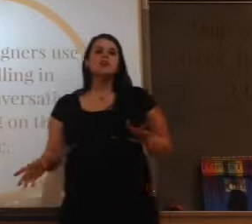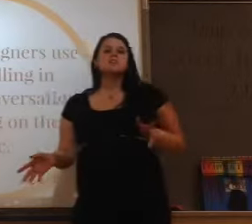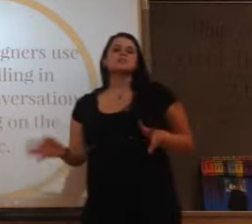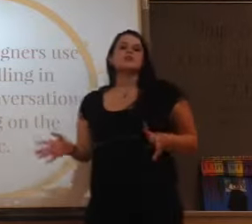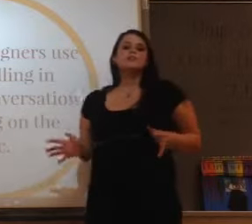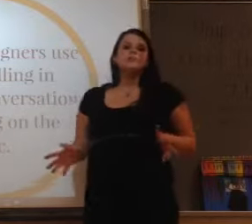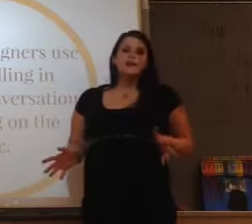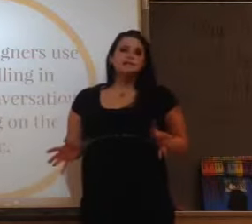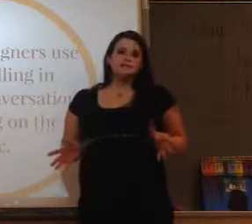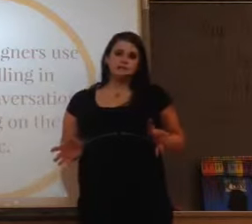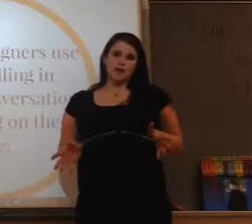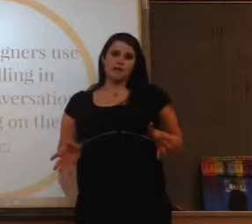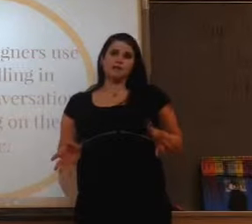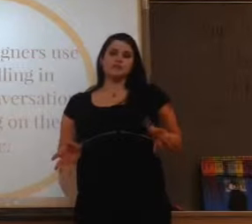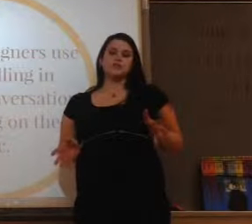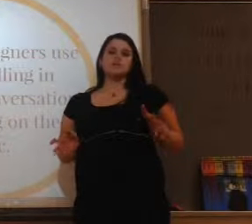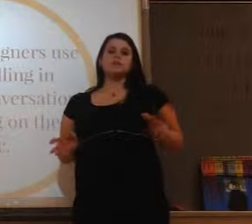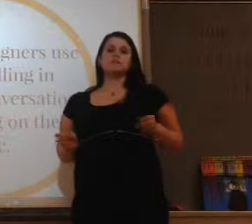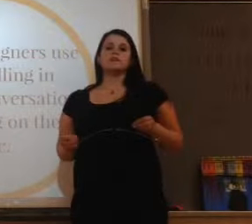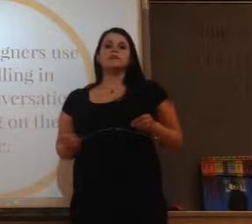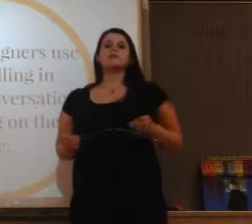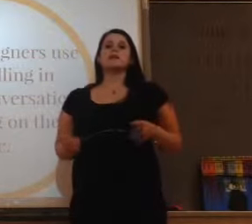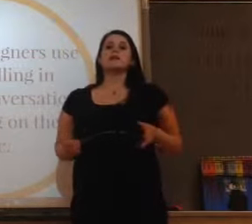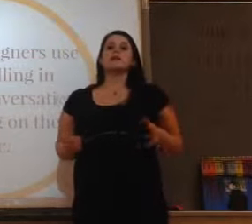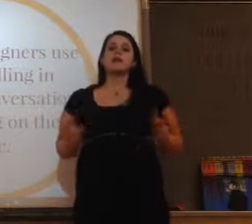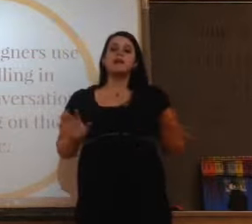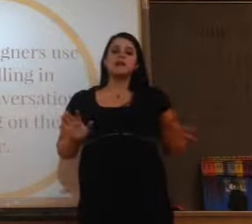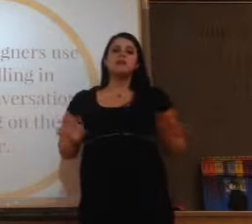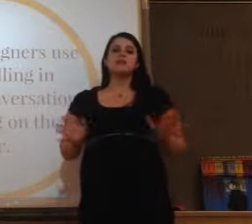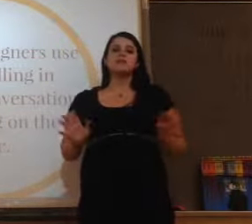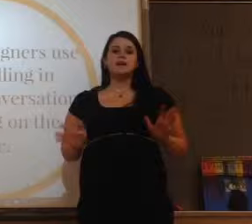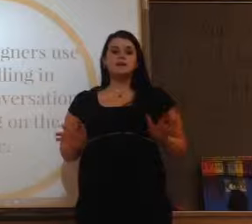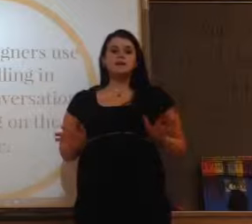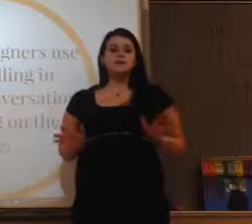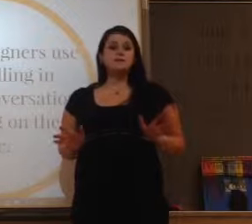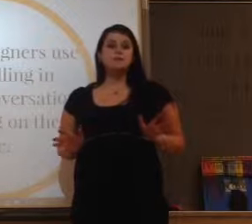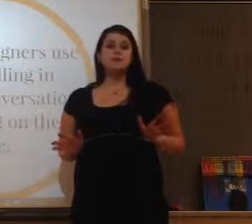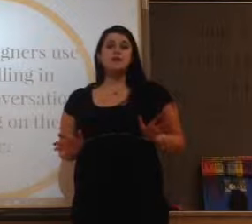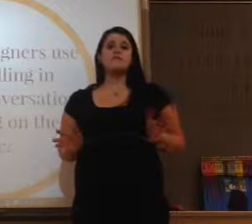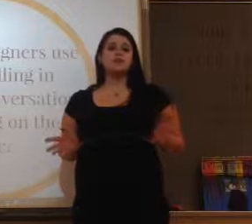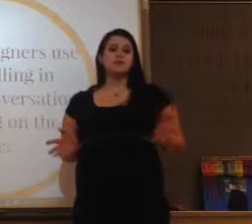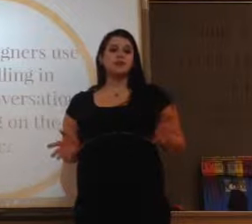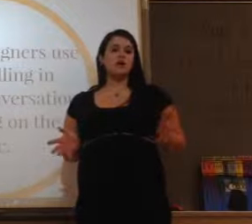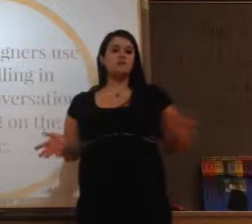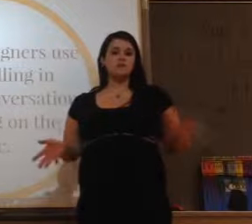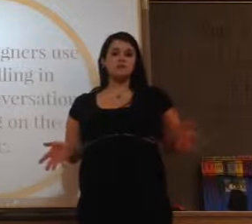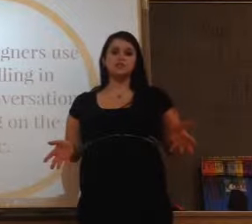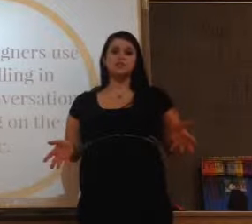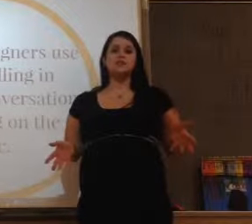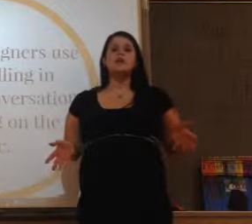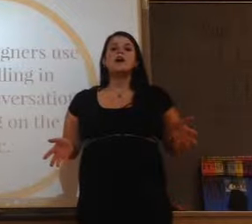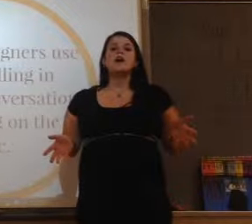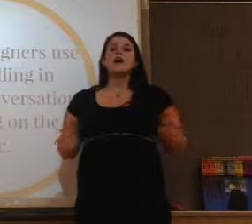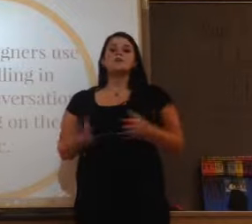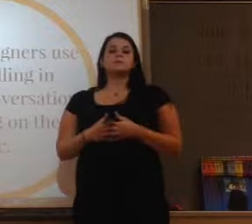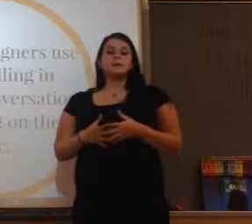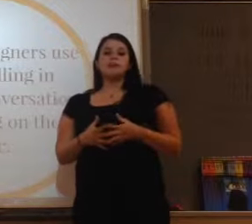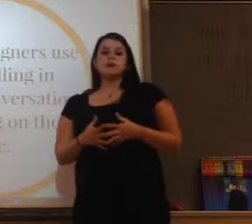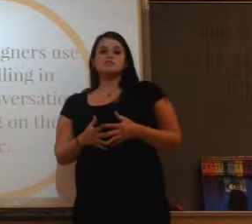So native ASL signers use fingerspelling in 10 to 15% of everyday conversation, depending on the